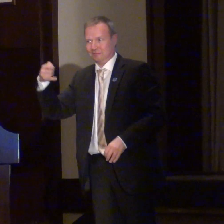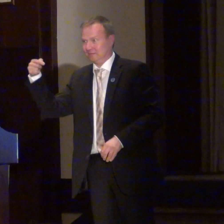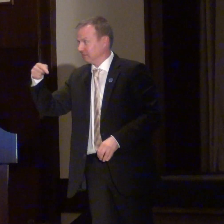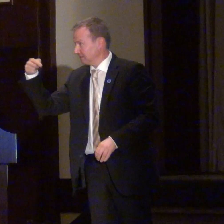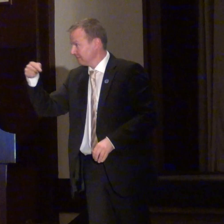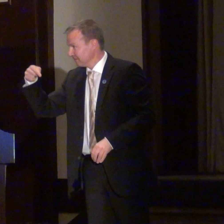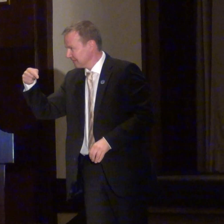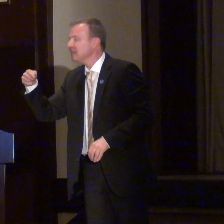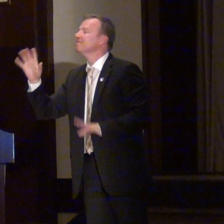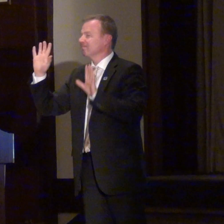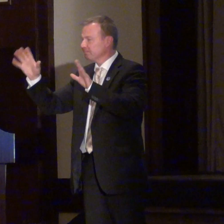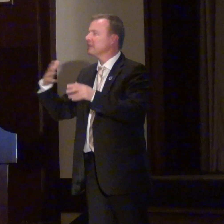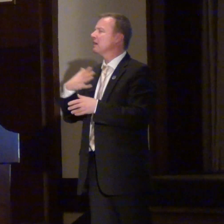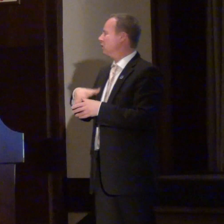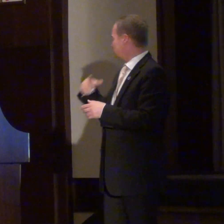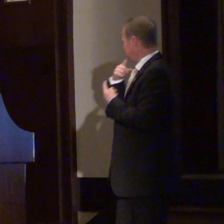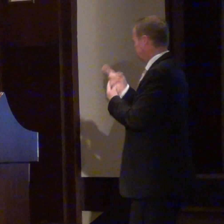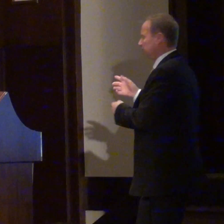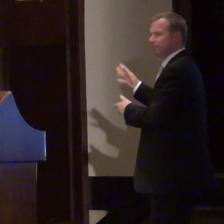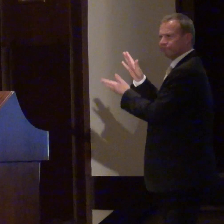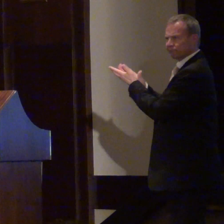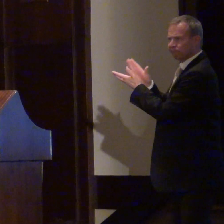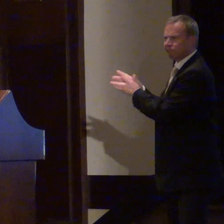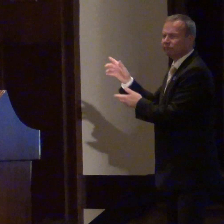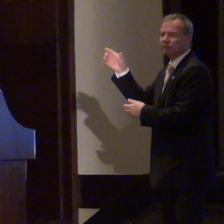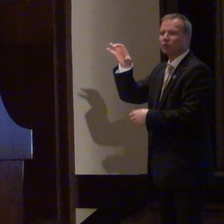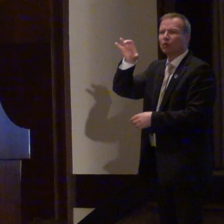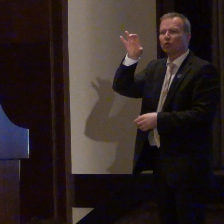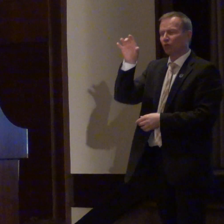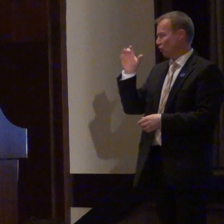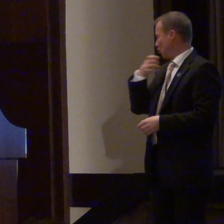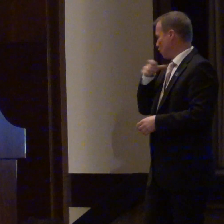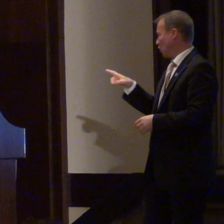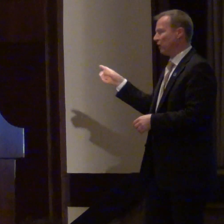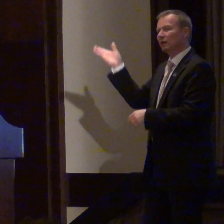It's a knowledge economy that we need to foster, not a monetary economy.